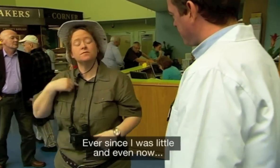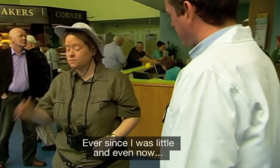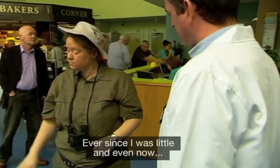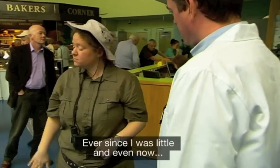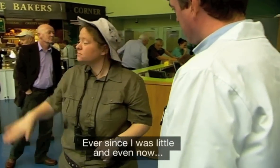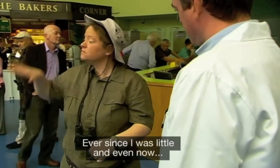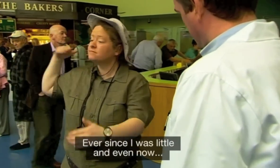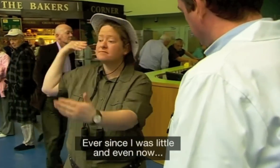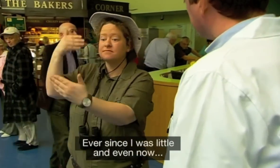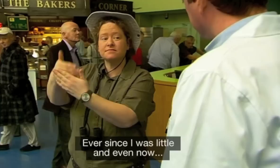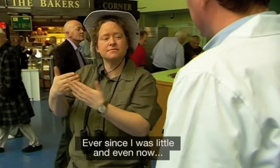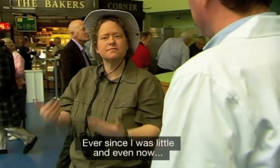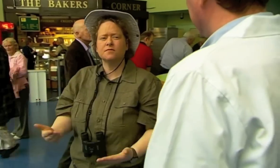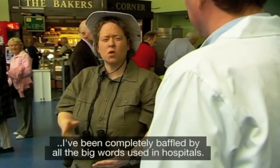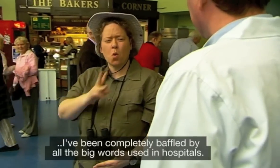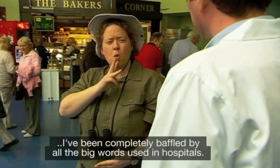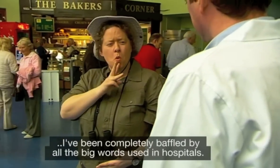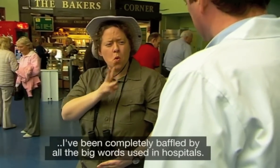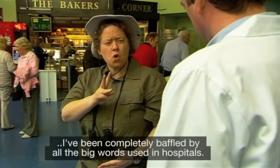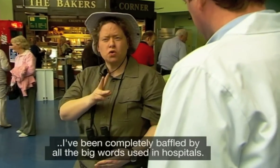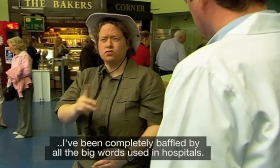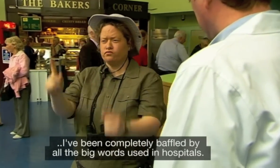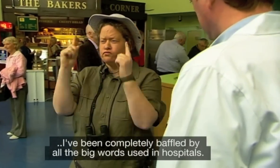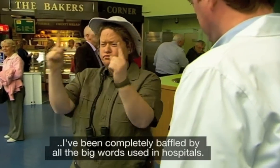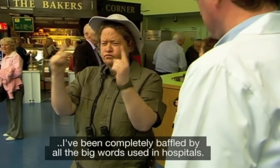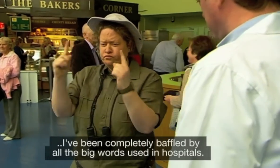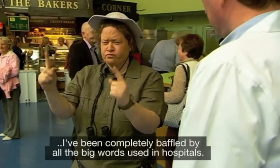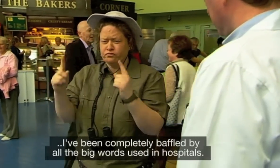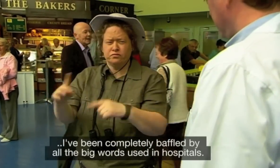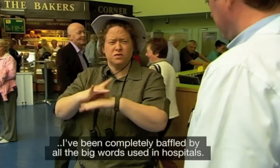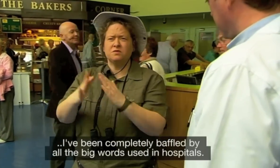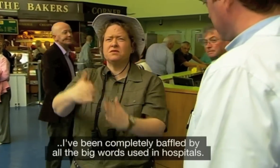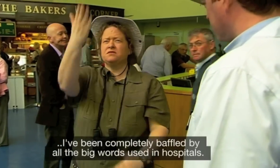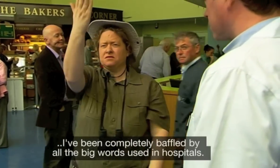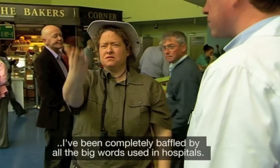Ever since I was little, and even now, I've been completely baffled by all the big words used in hospitals.